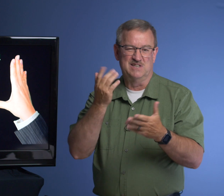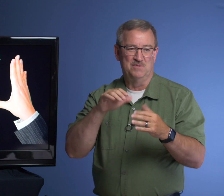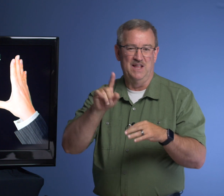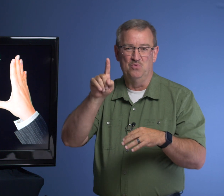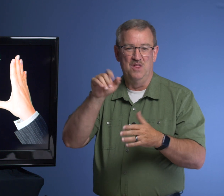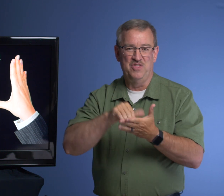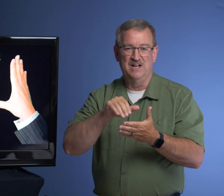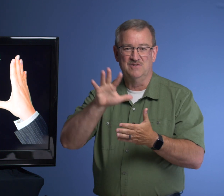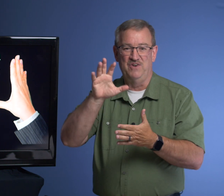something like